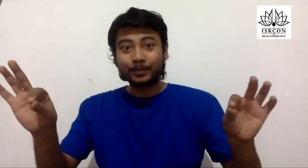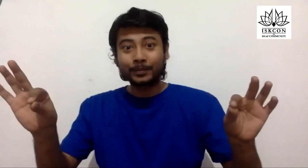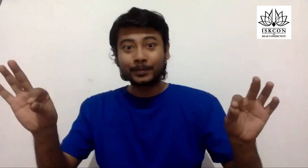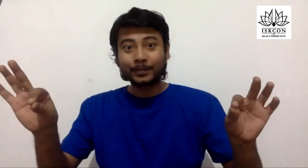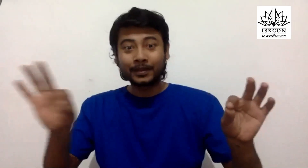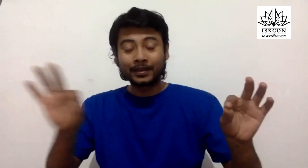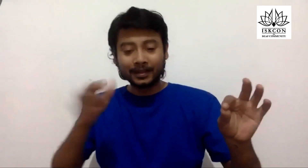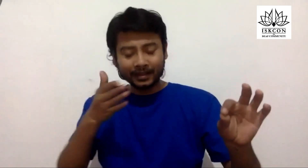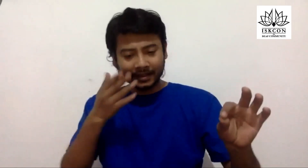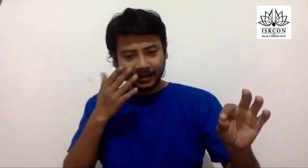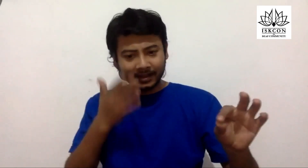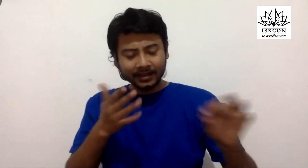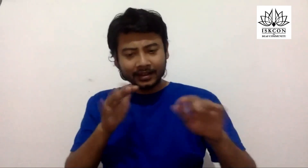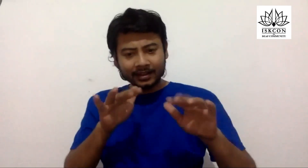which binds your belly.